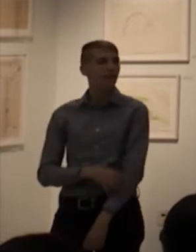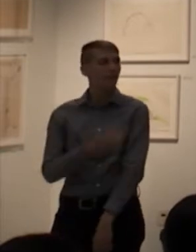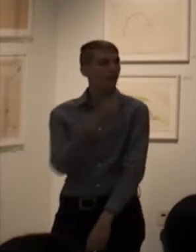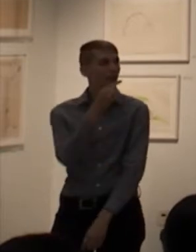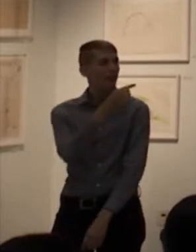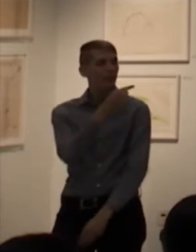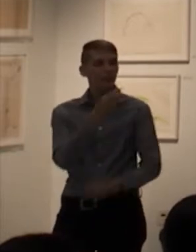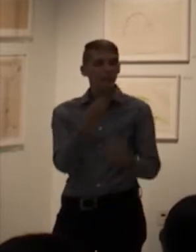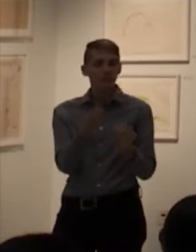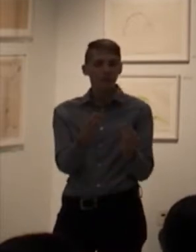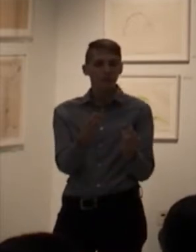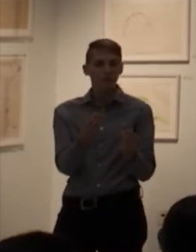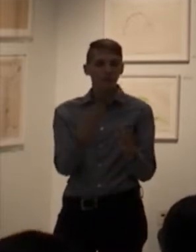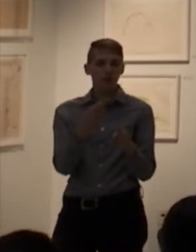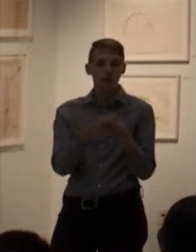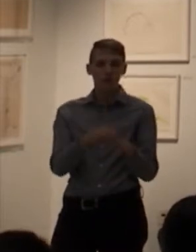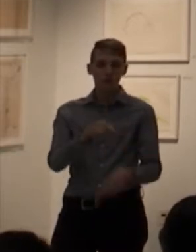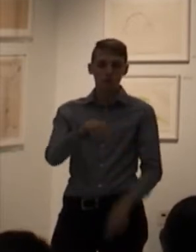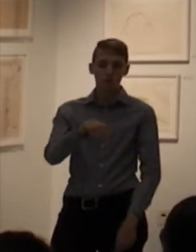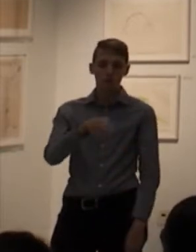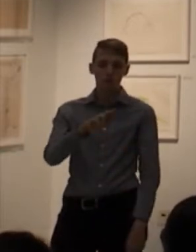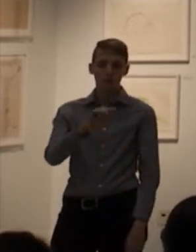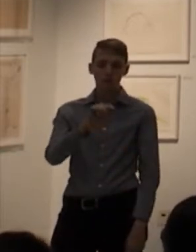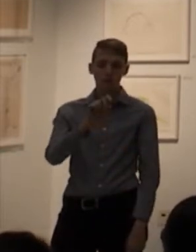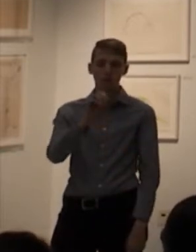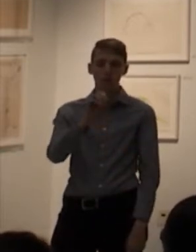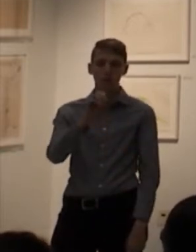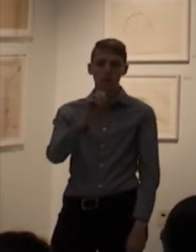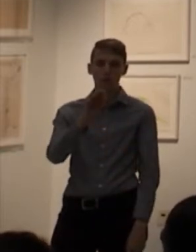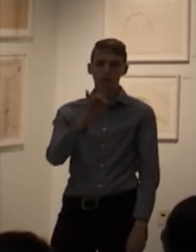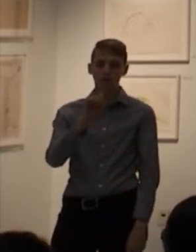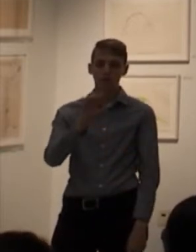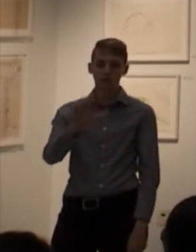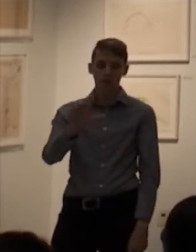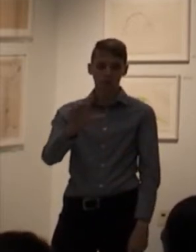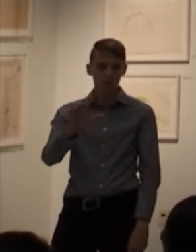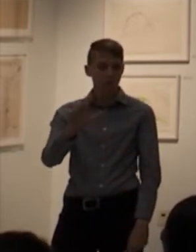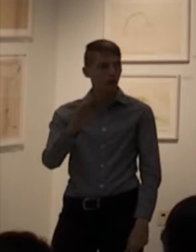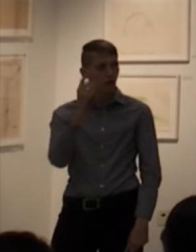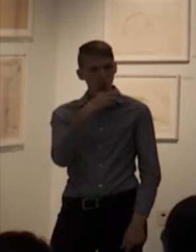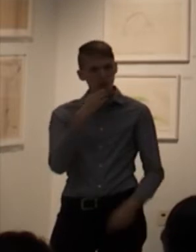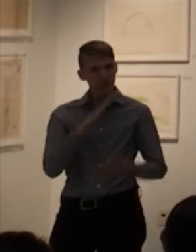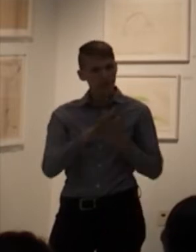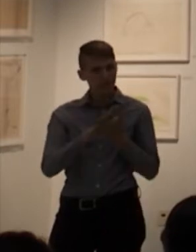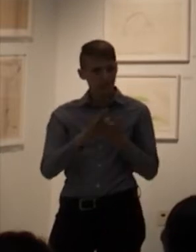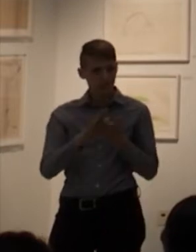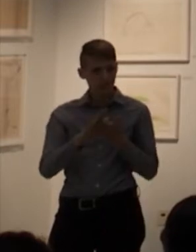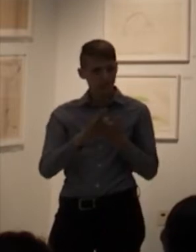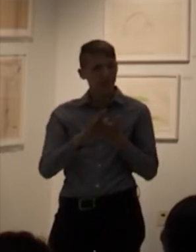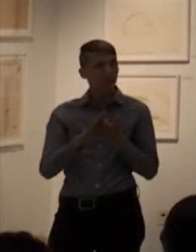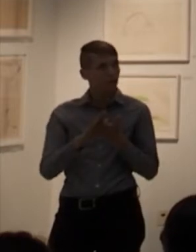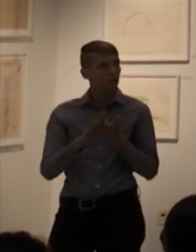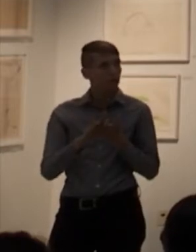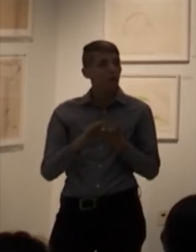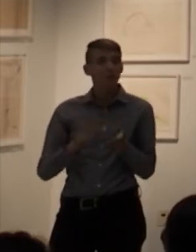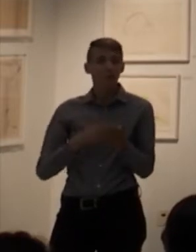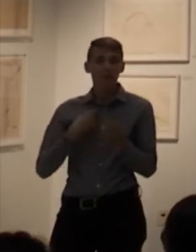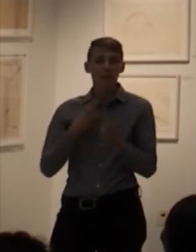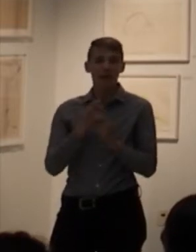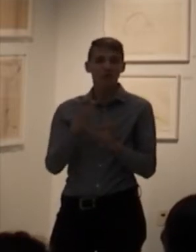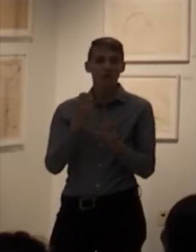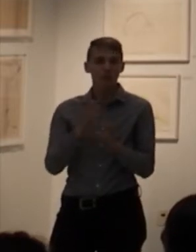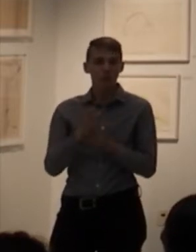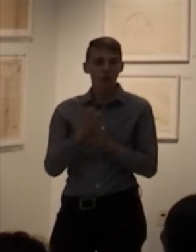Quatrefoil, and nice looking. And then I sometimes joke that we captured 100% of the